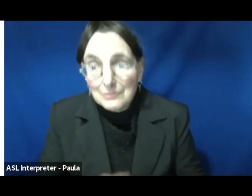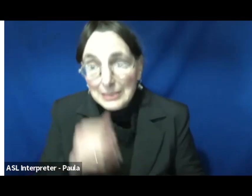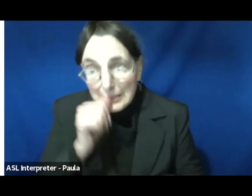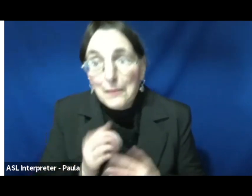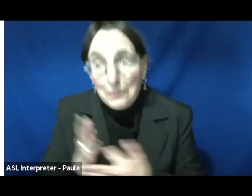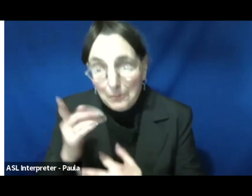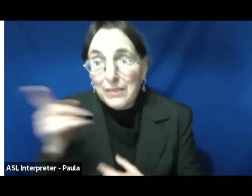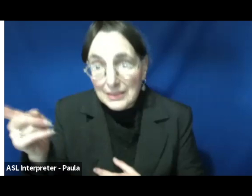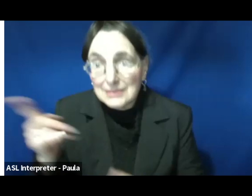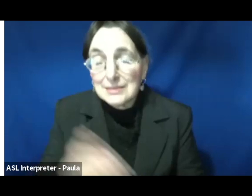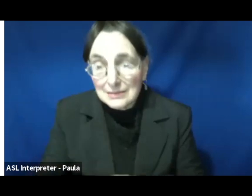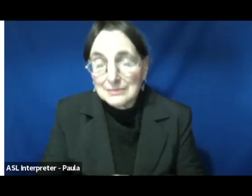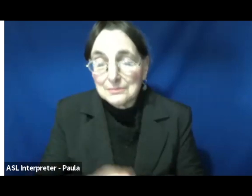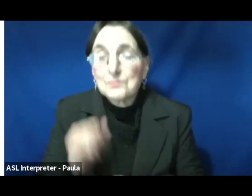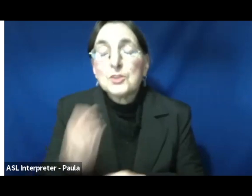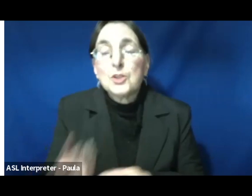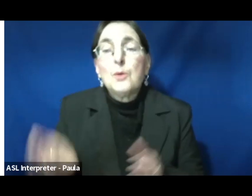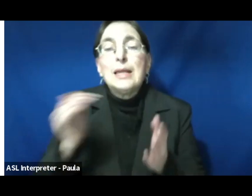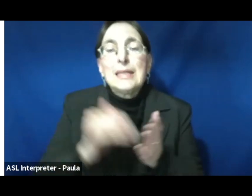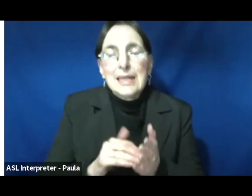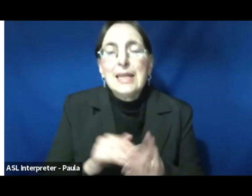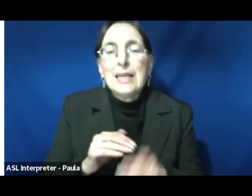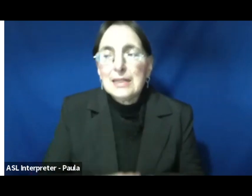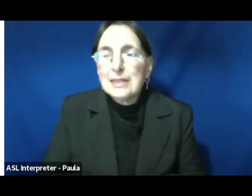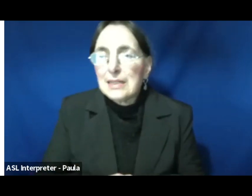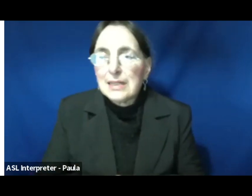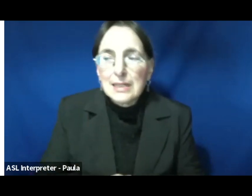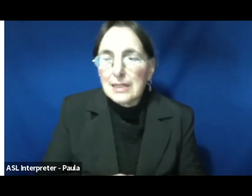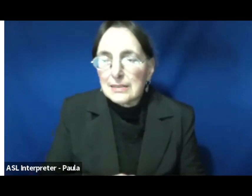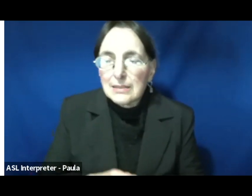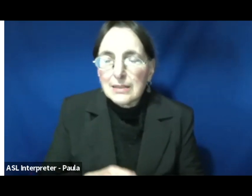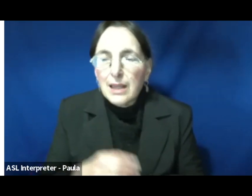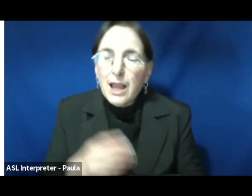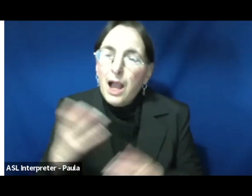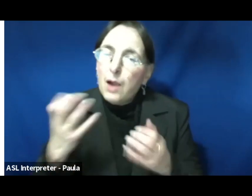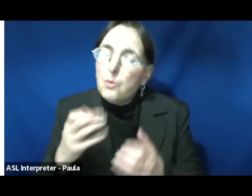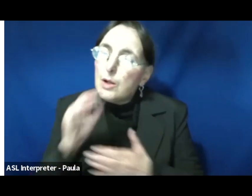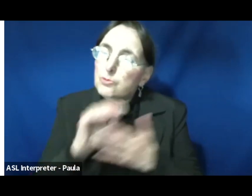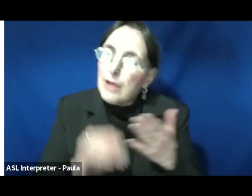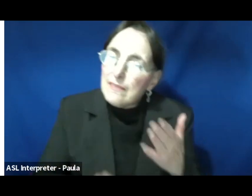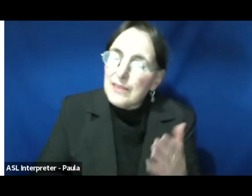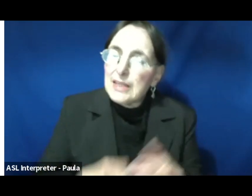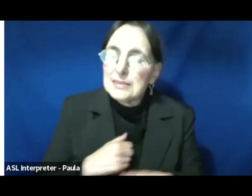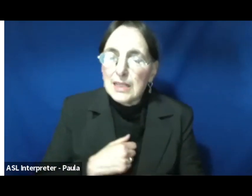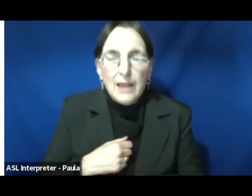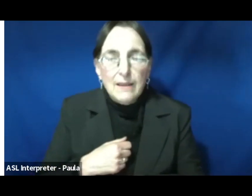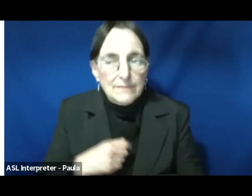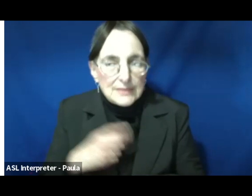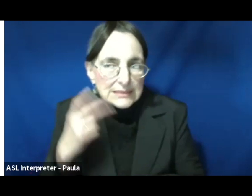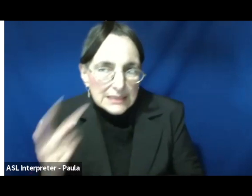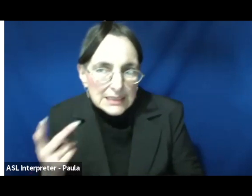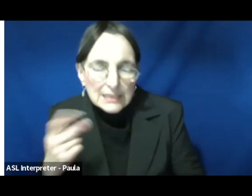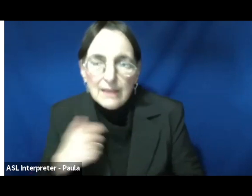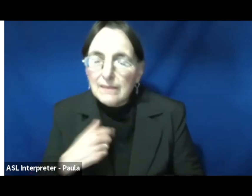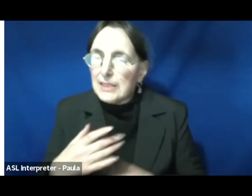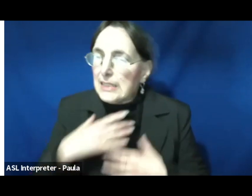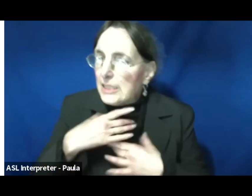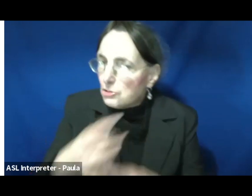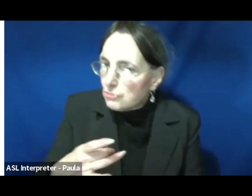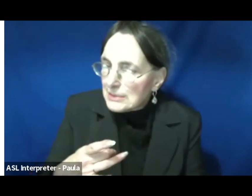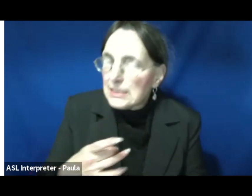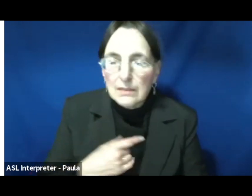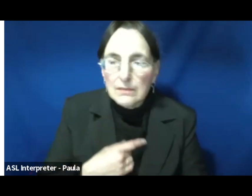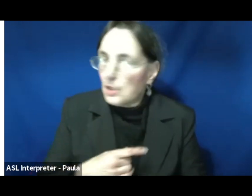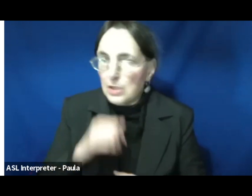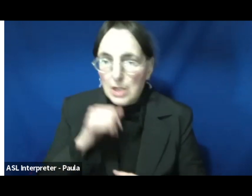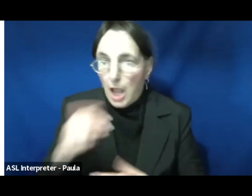again, some of the things that I was listing down, I started writing. I said, let me write some things that I've come across that are interesting, that I think have been around long before